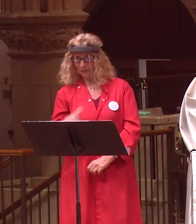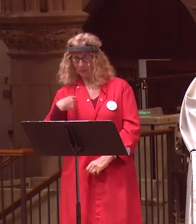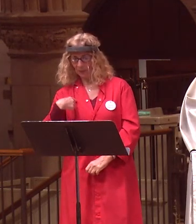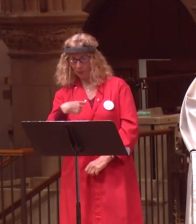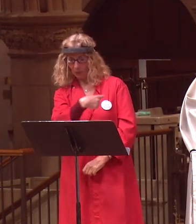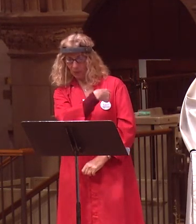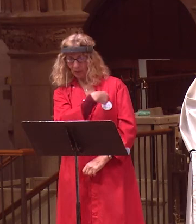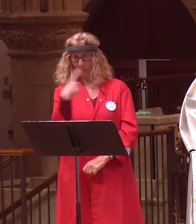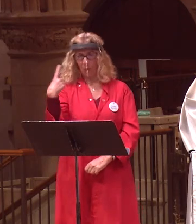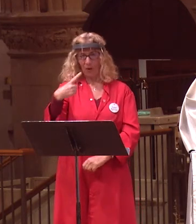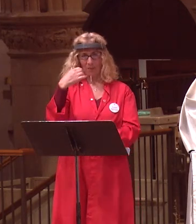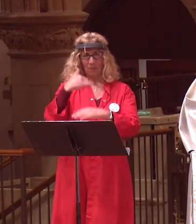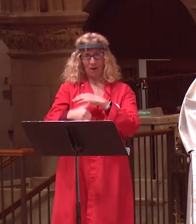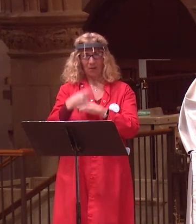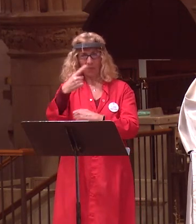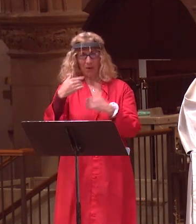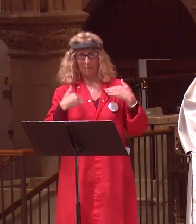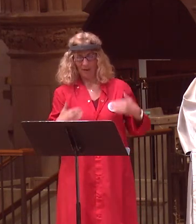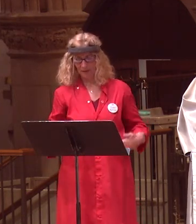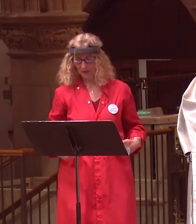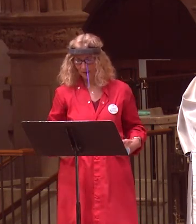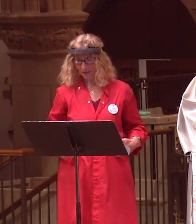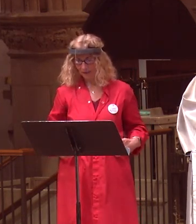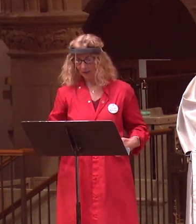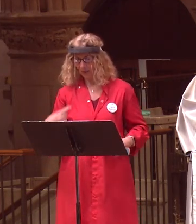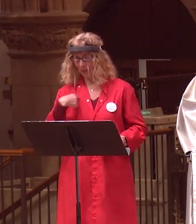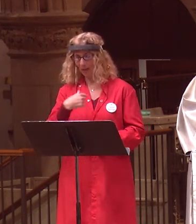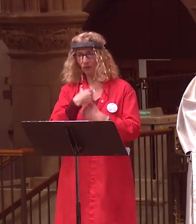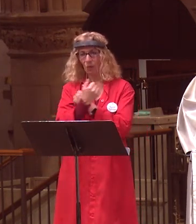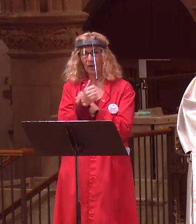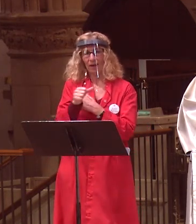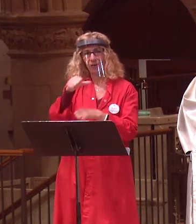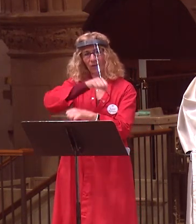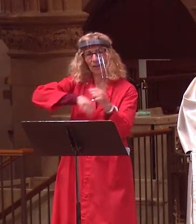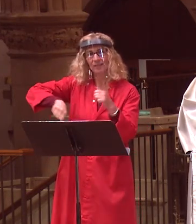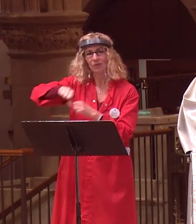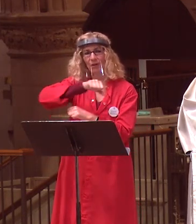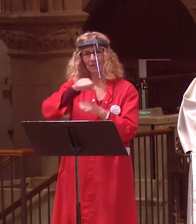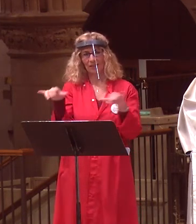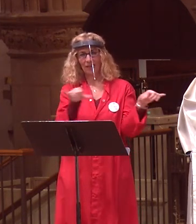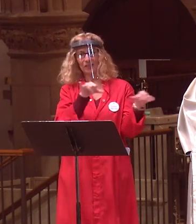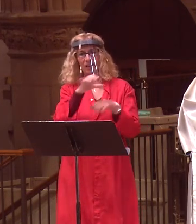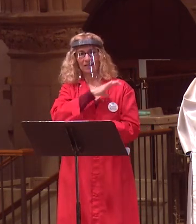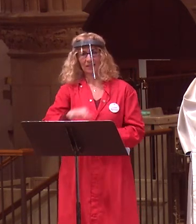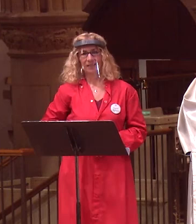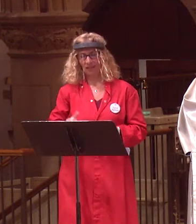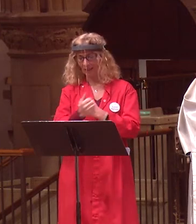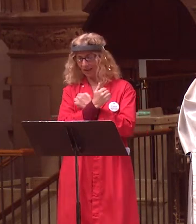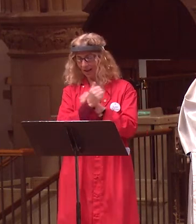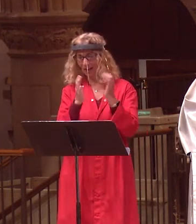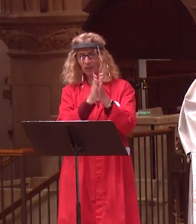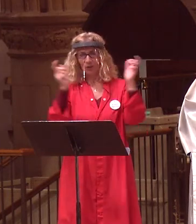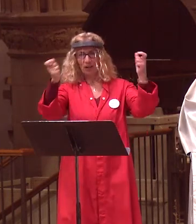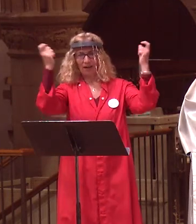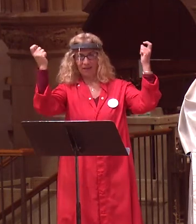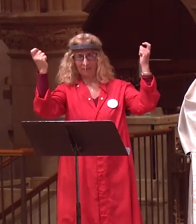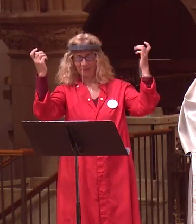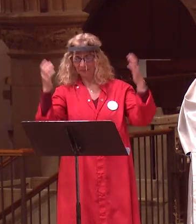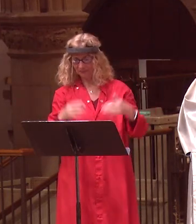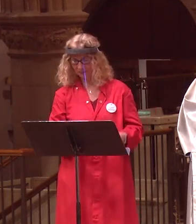Alleluia, we are one bread, one body. We will love one another as Christ loves us.